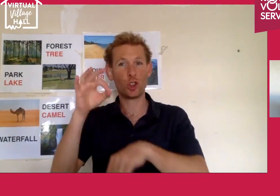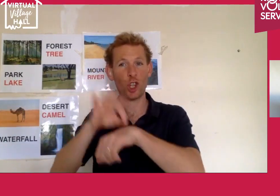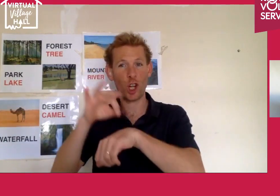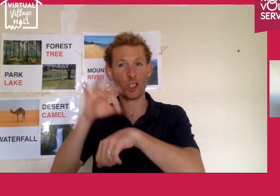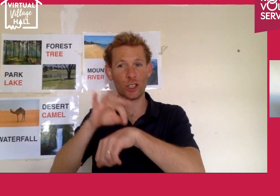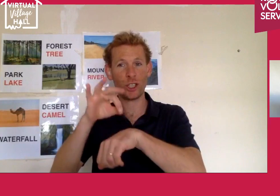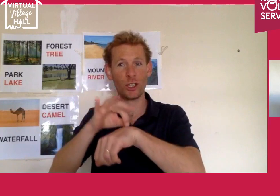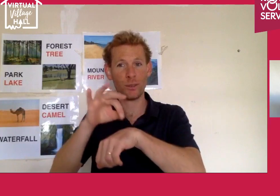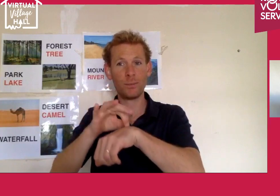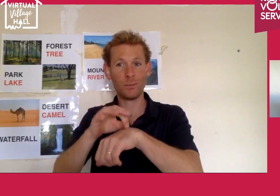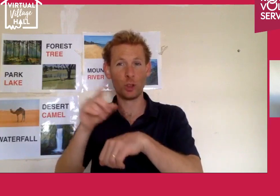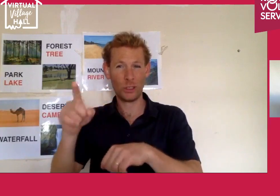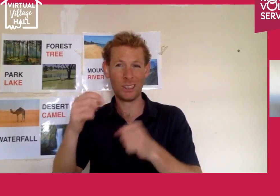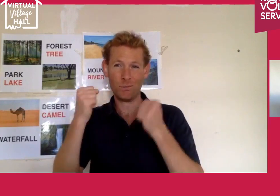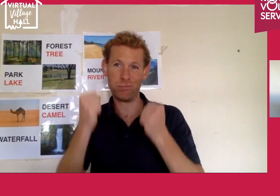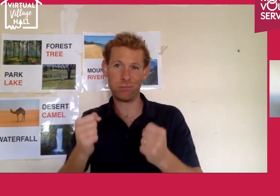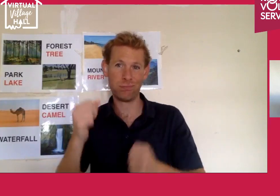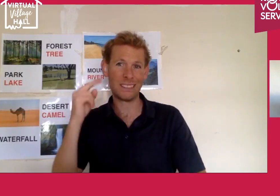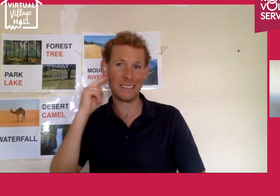another friend who lives in